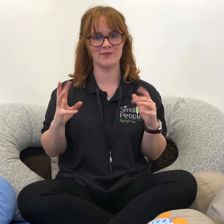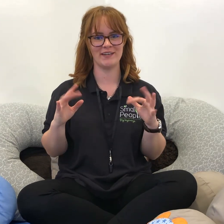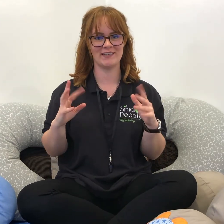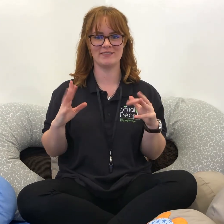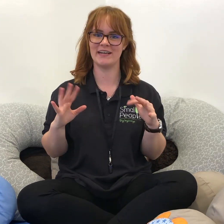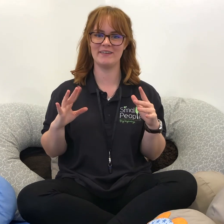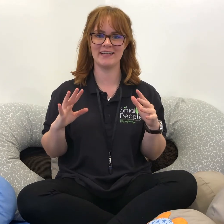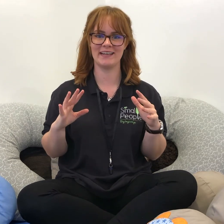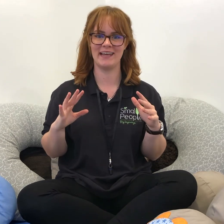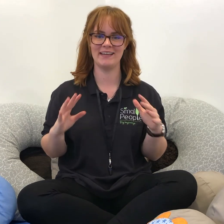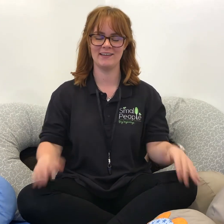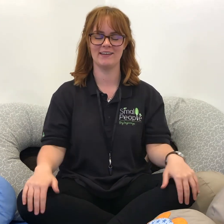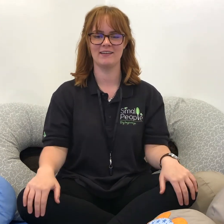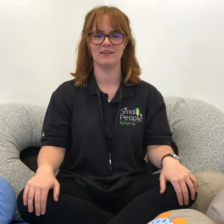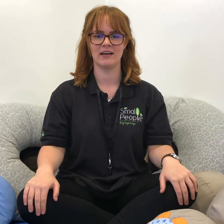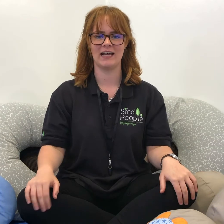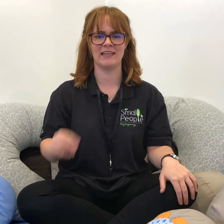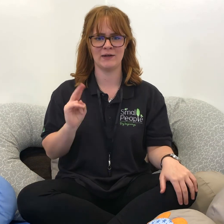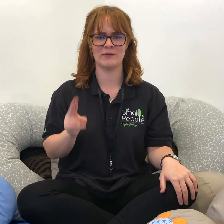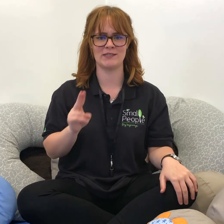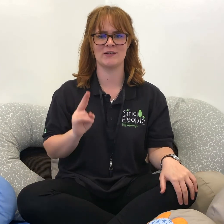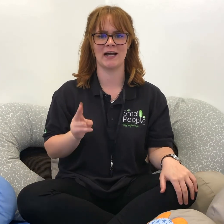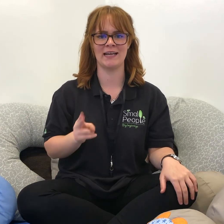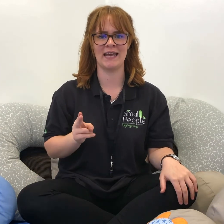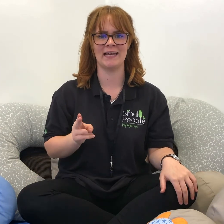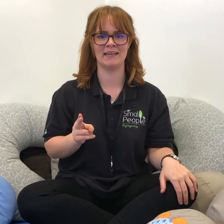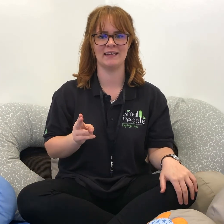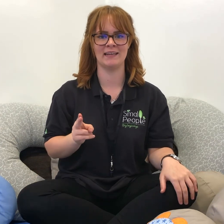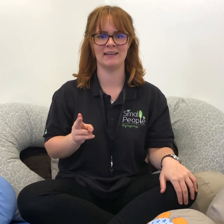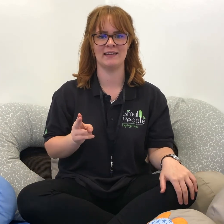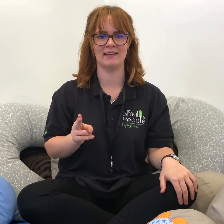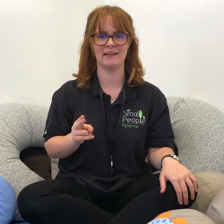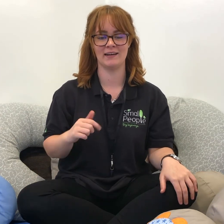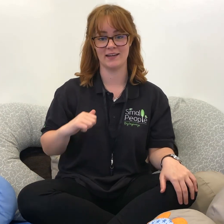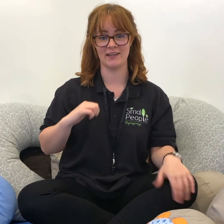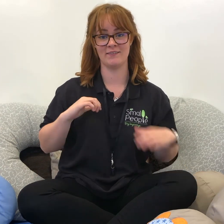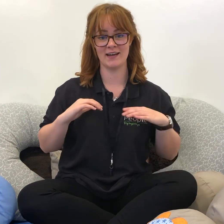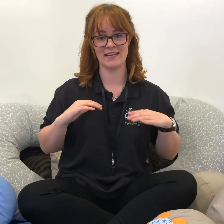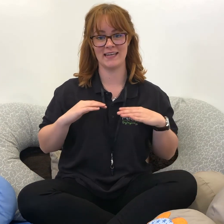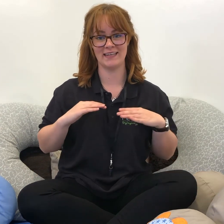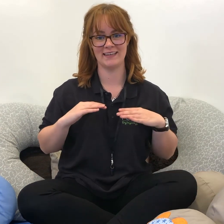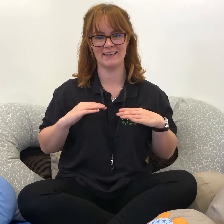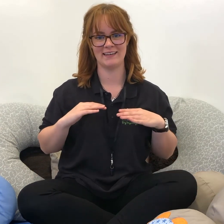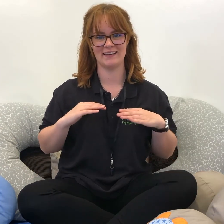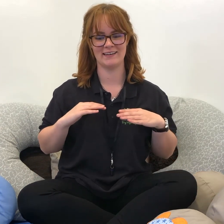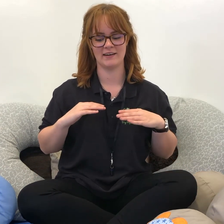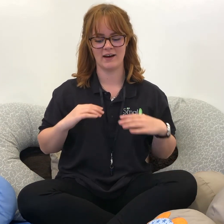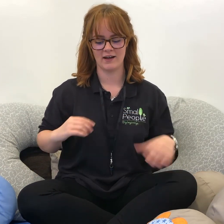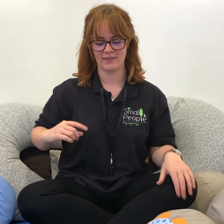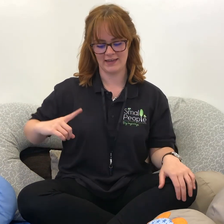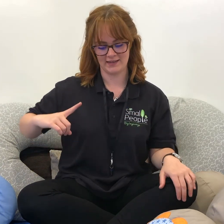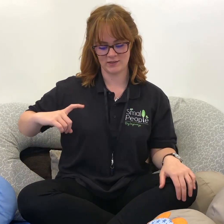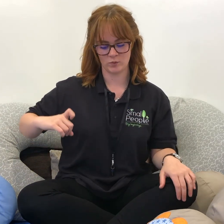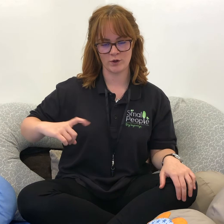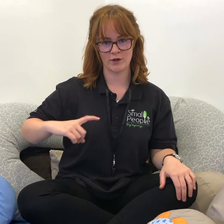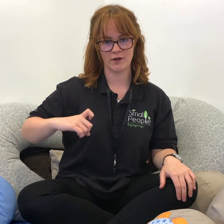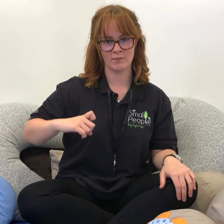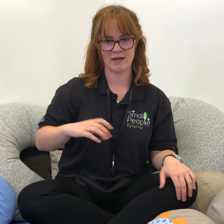fingers very quickly. I think we should try it again. Are you ready? There's a worm at